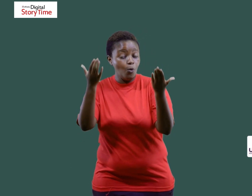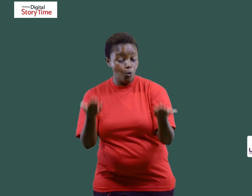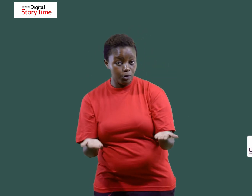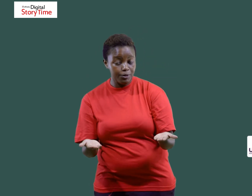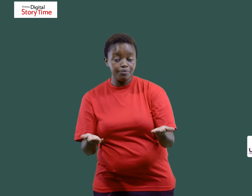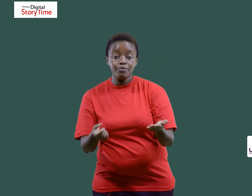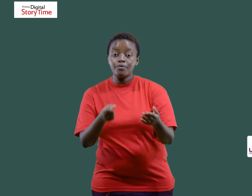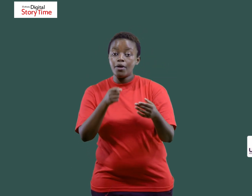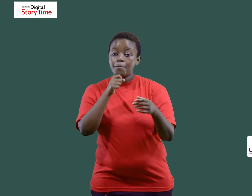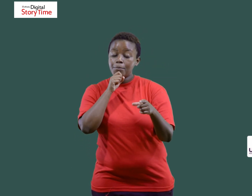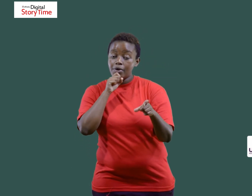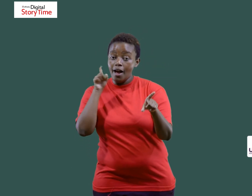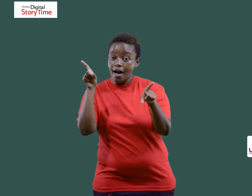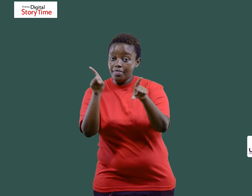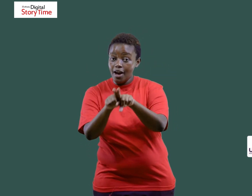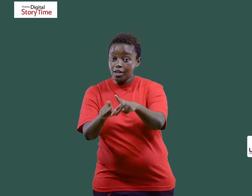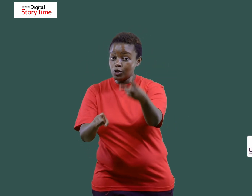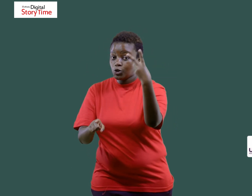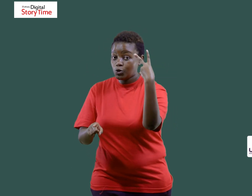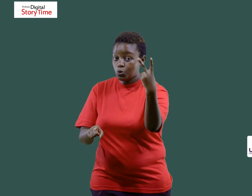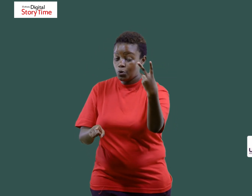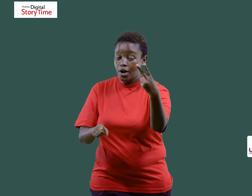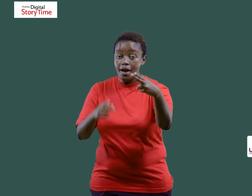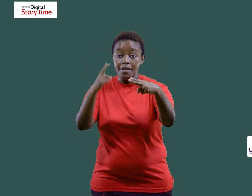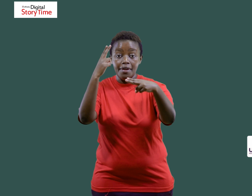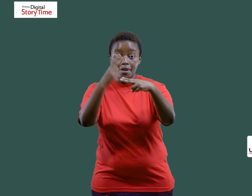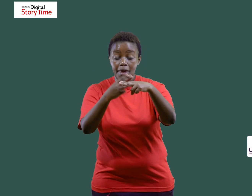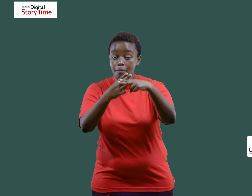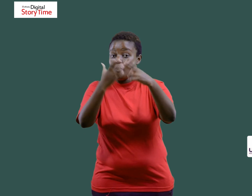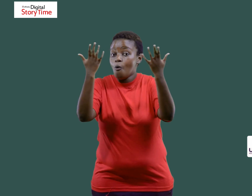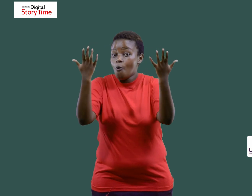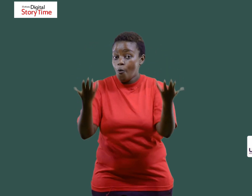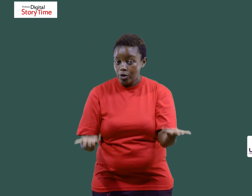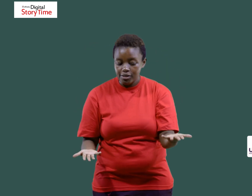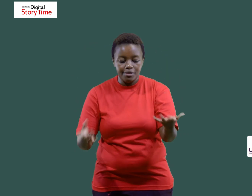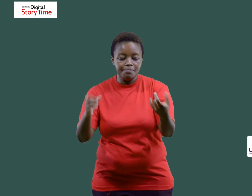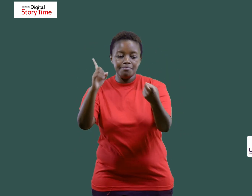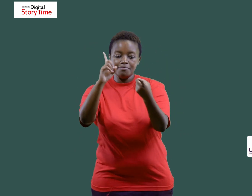Story summary. A visit to grandmother.